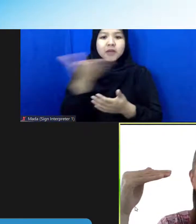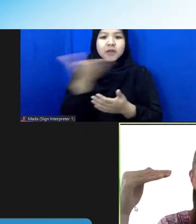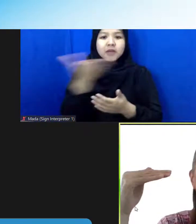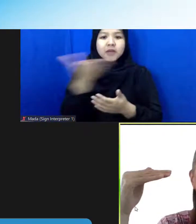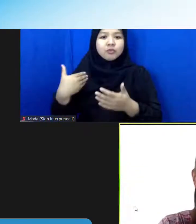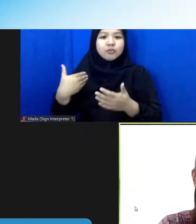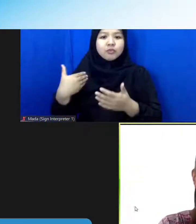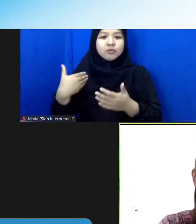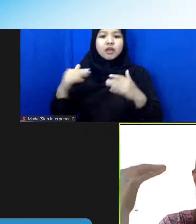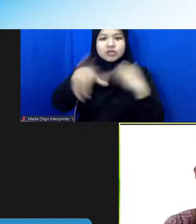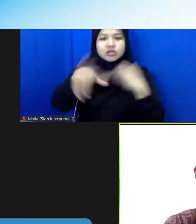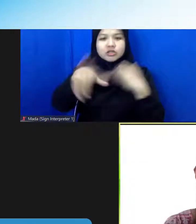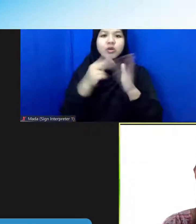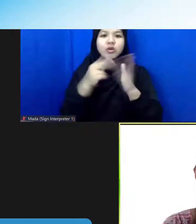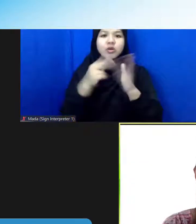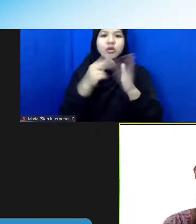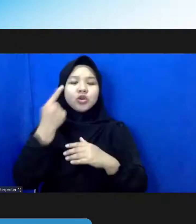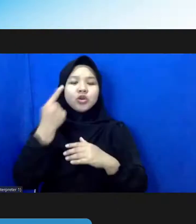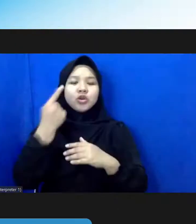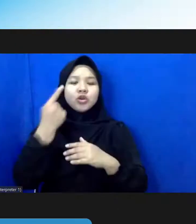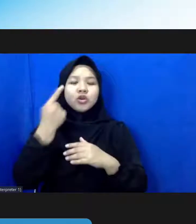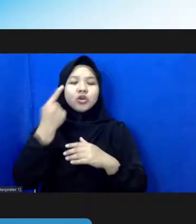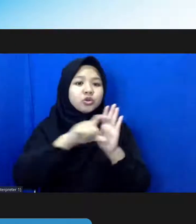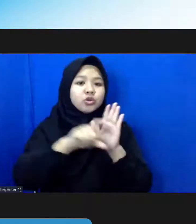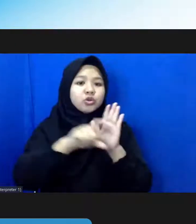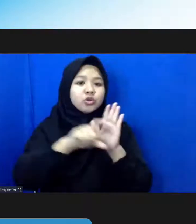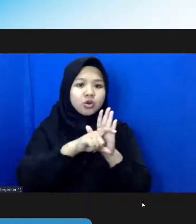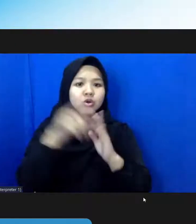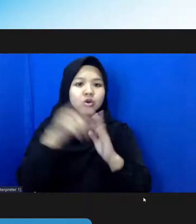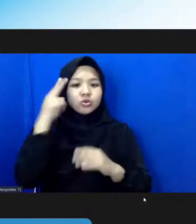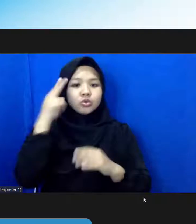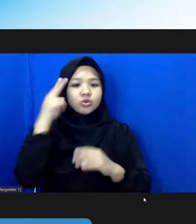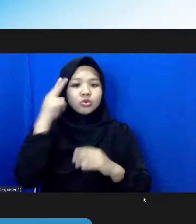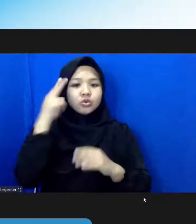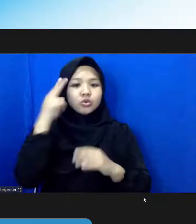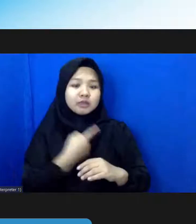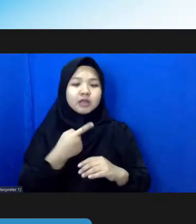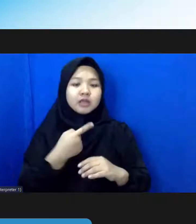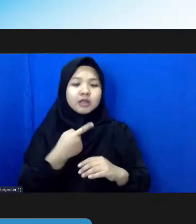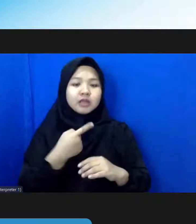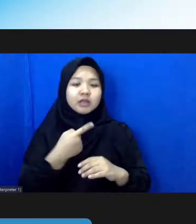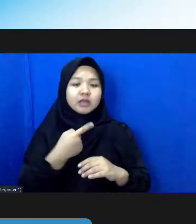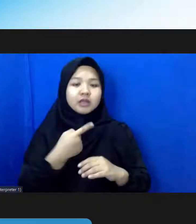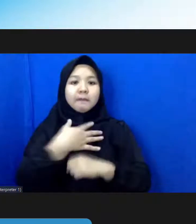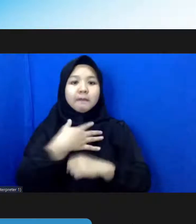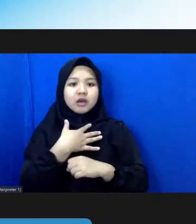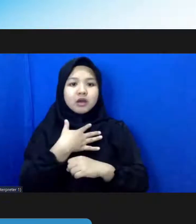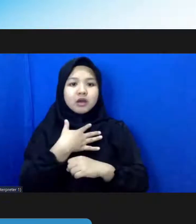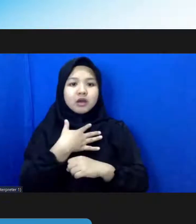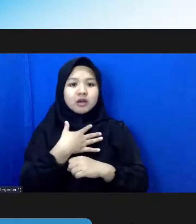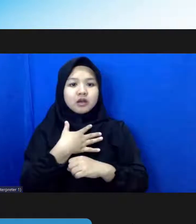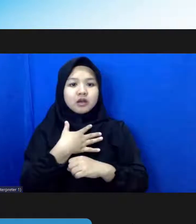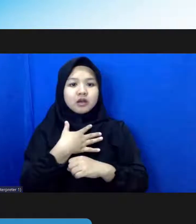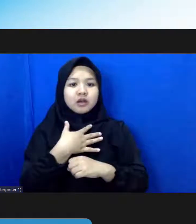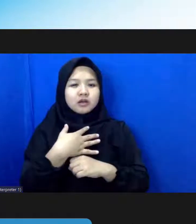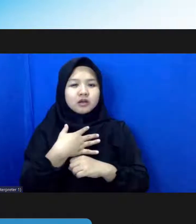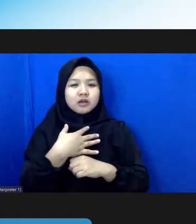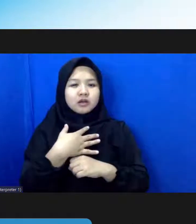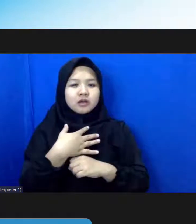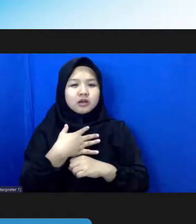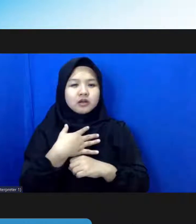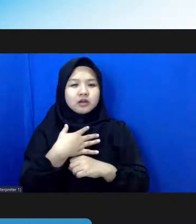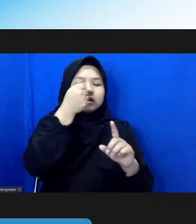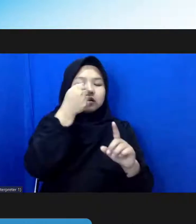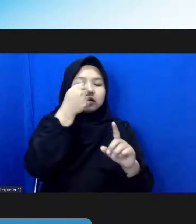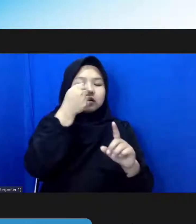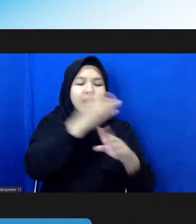level policies. For us, for the EVAC or the End Violence Against Children Coalition